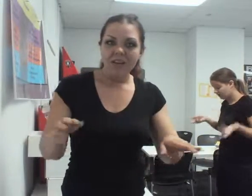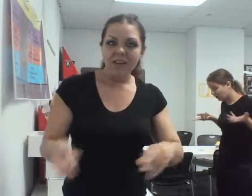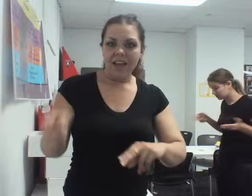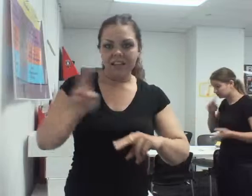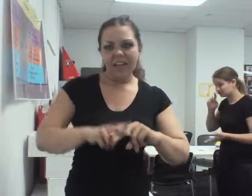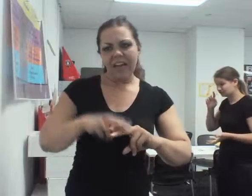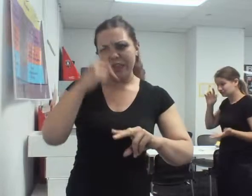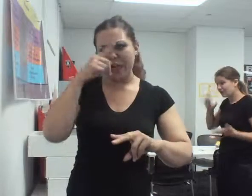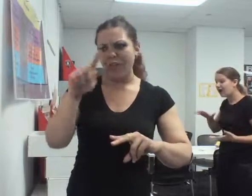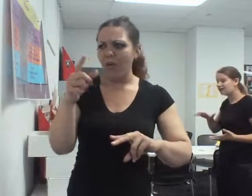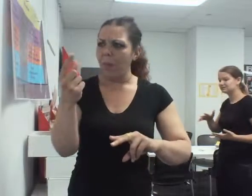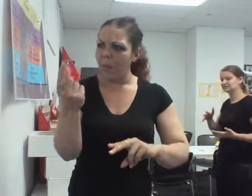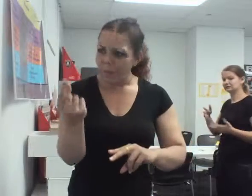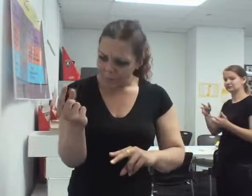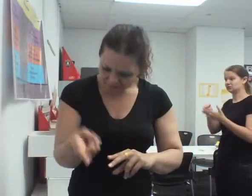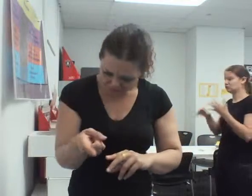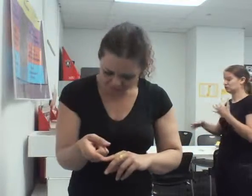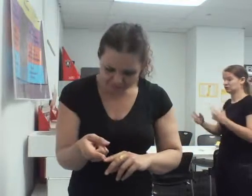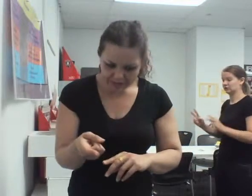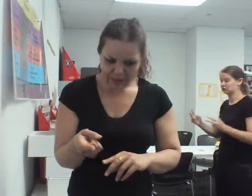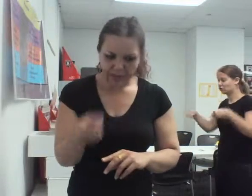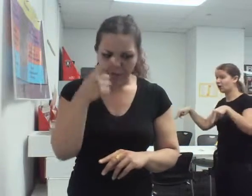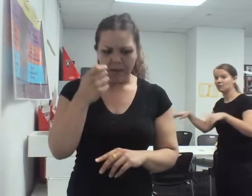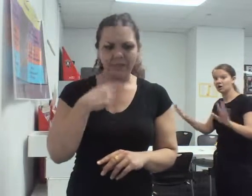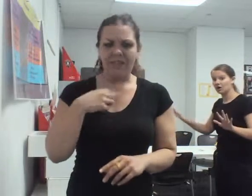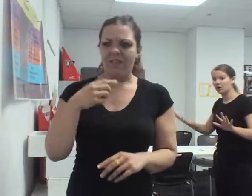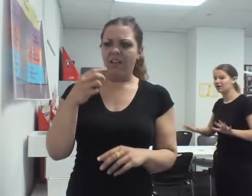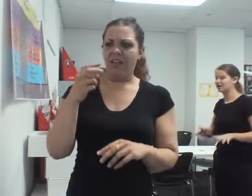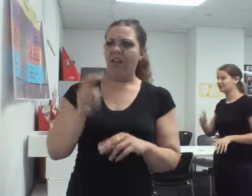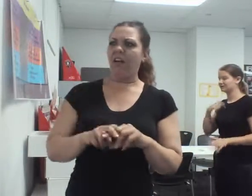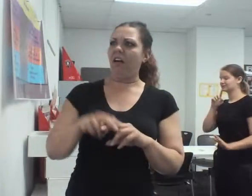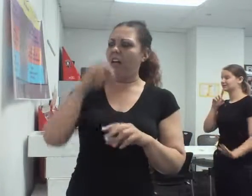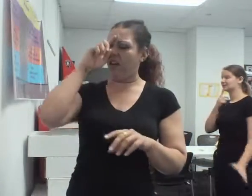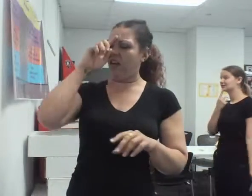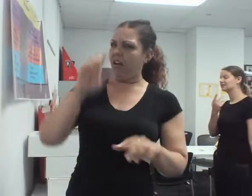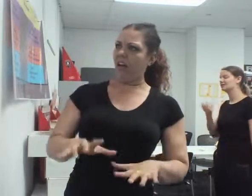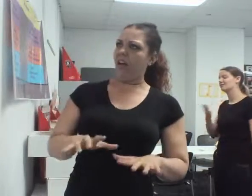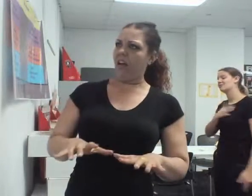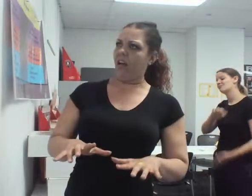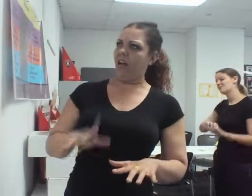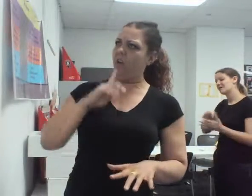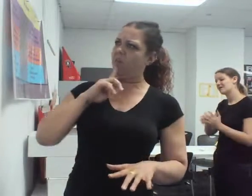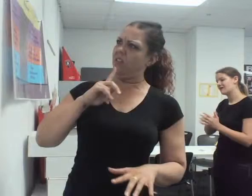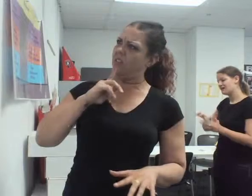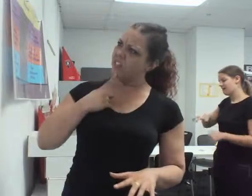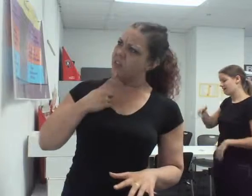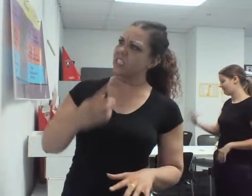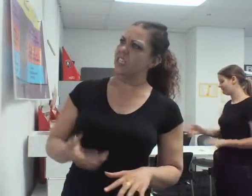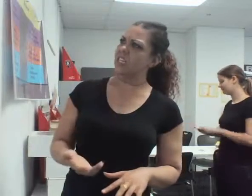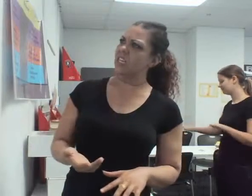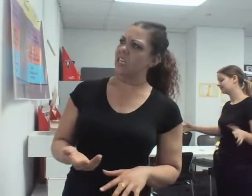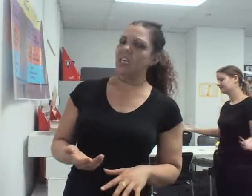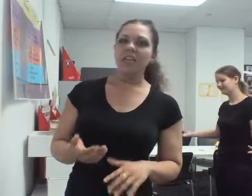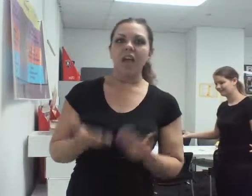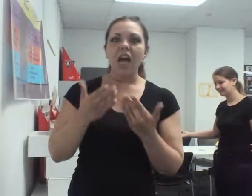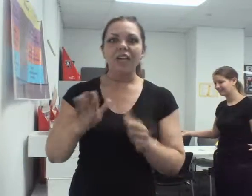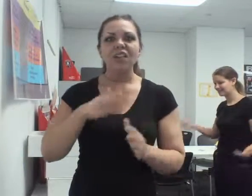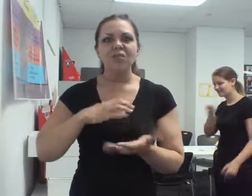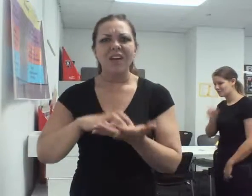but I sat there for a minute because I was like, seriously? And it was my cookie, it fell on the floor. I was like, really? So this